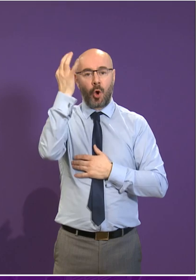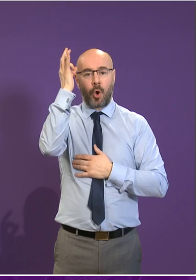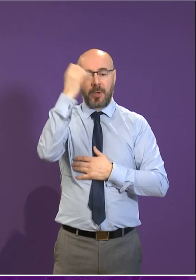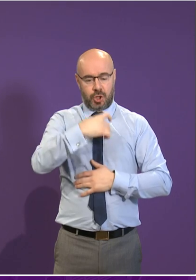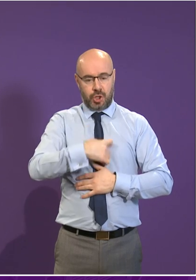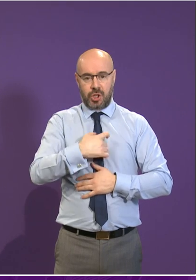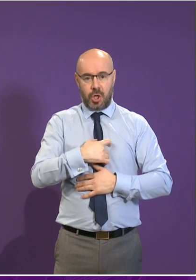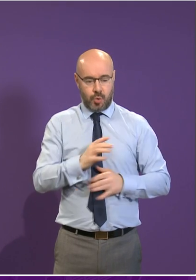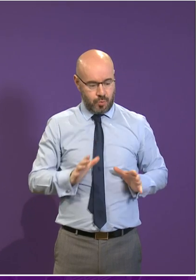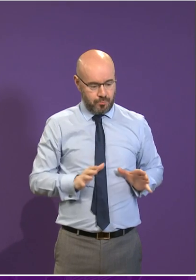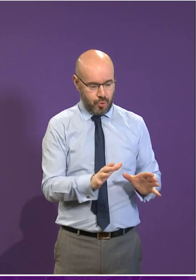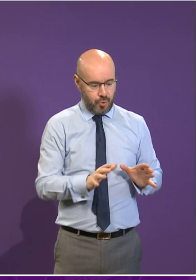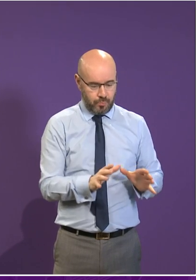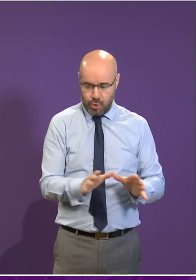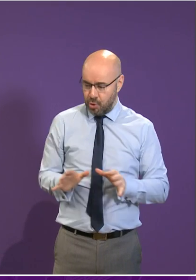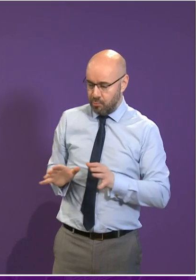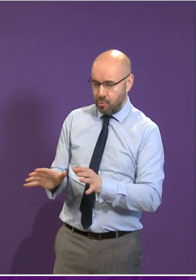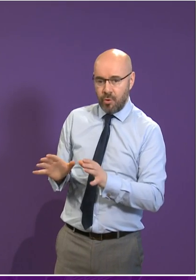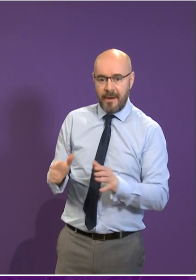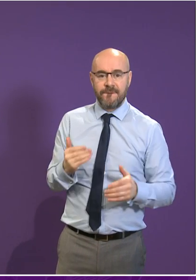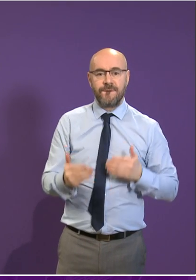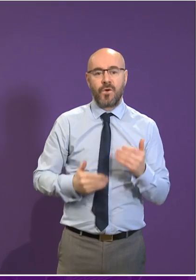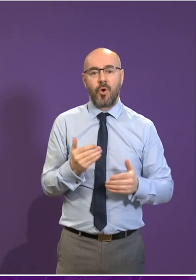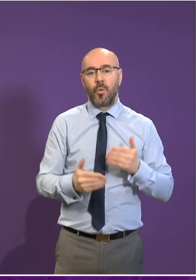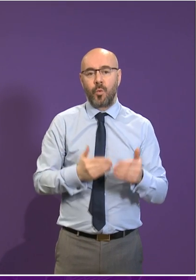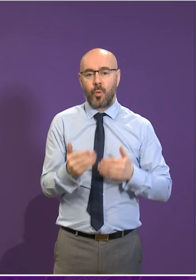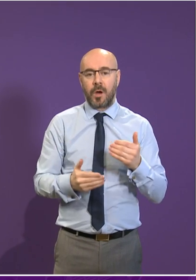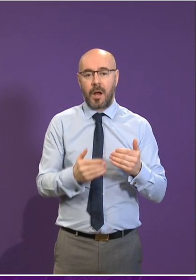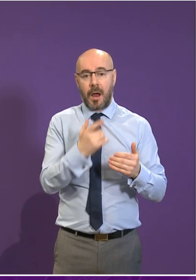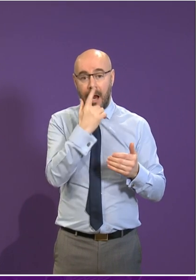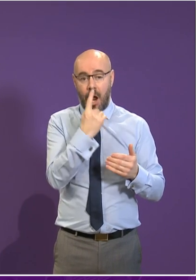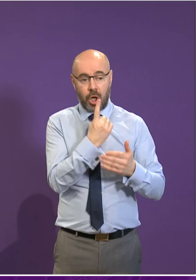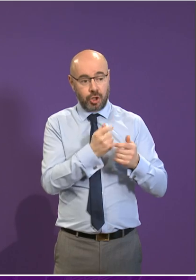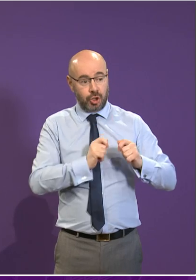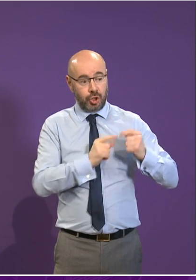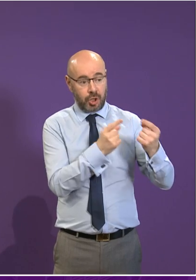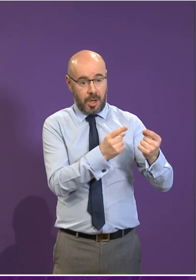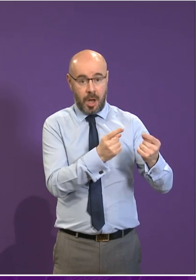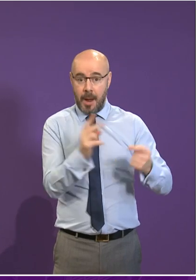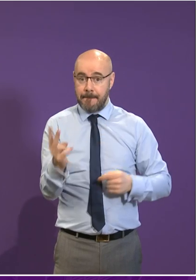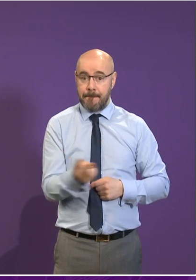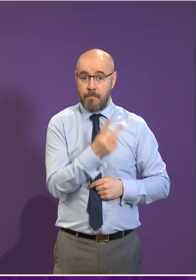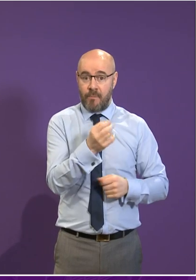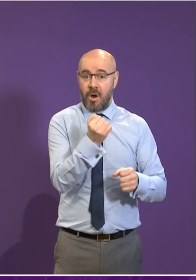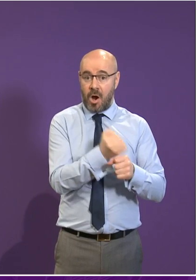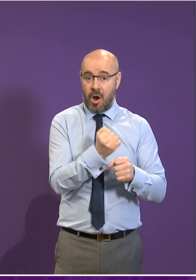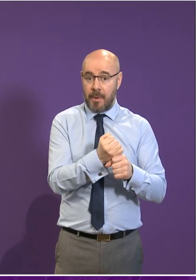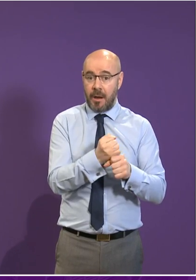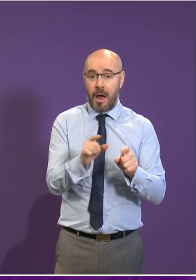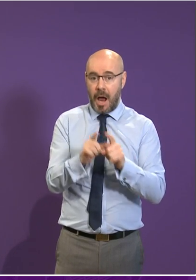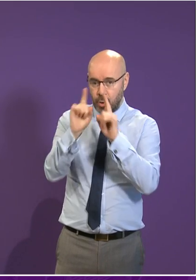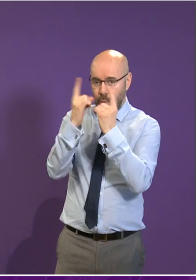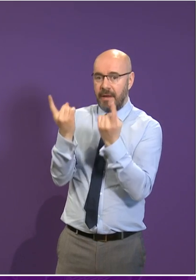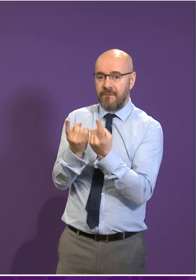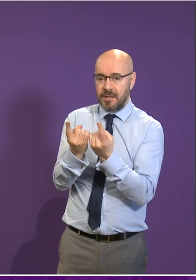that forward, independent from government, and will be able to challenge both the government and the institutions to do that. So asking for a timescale about